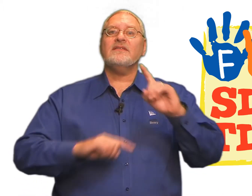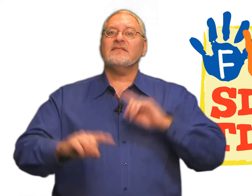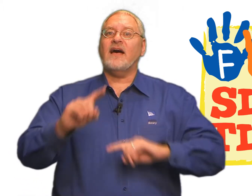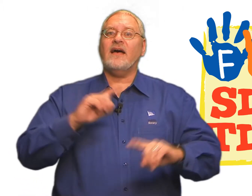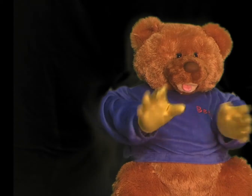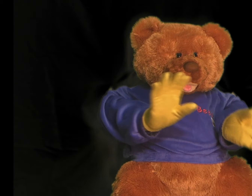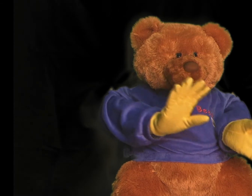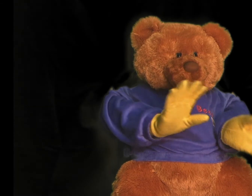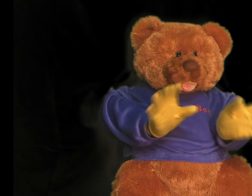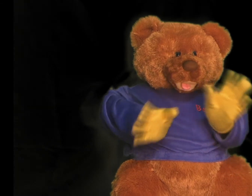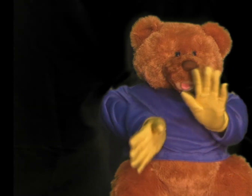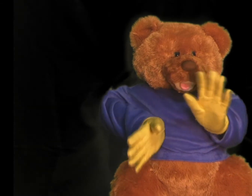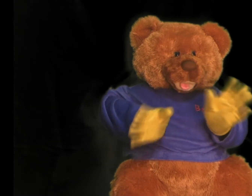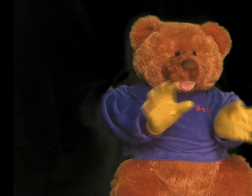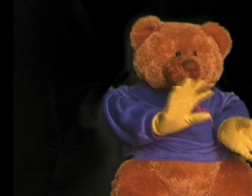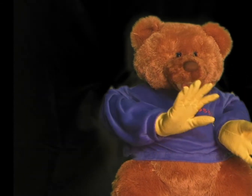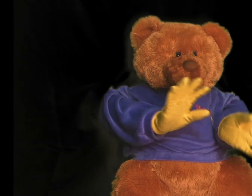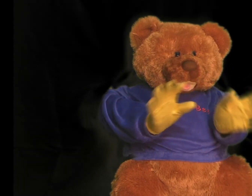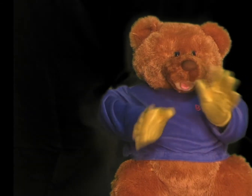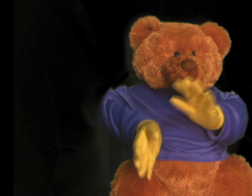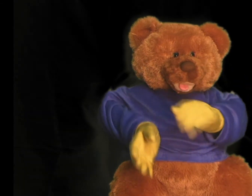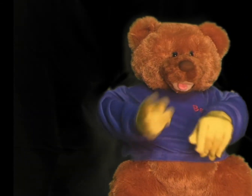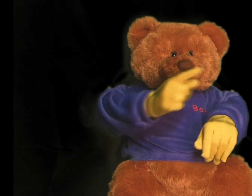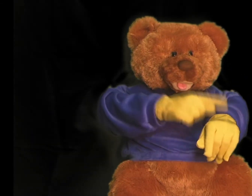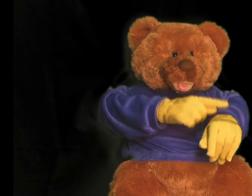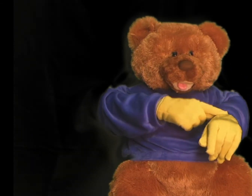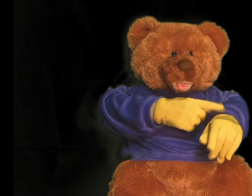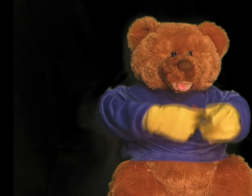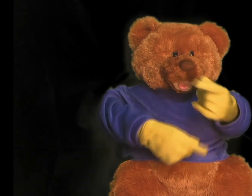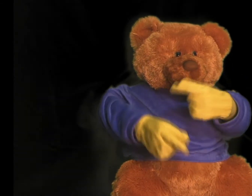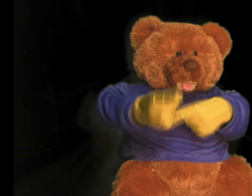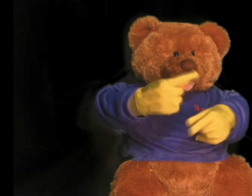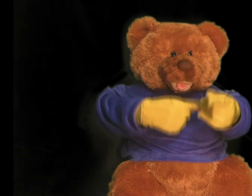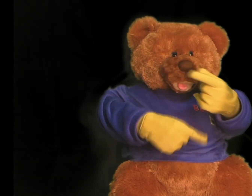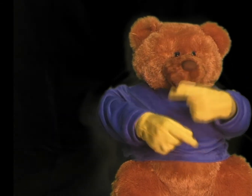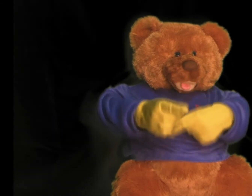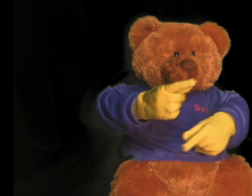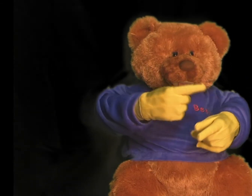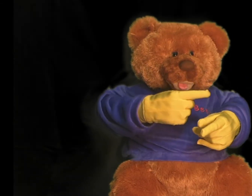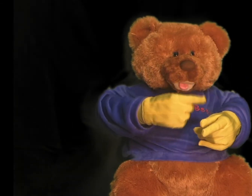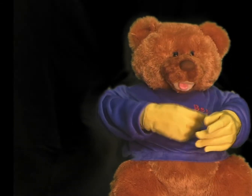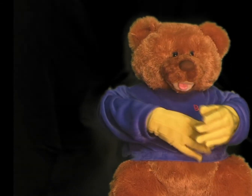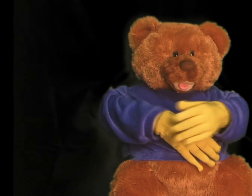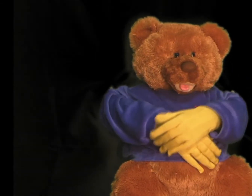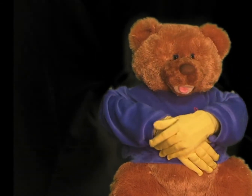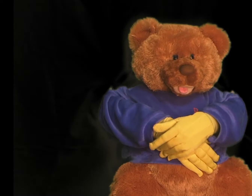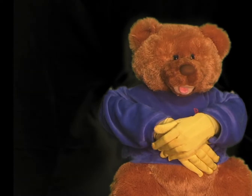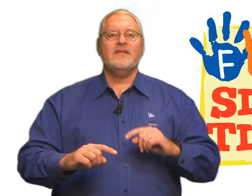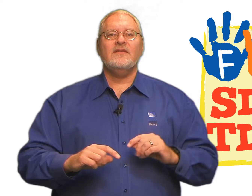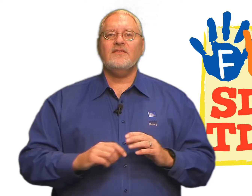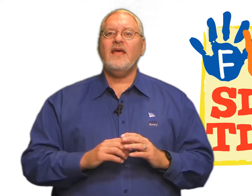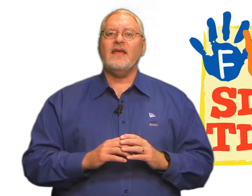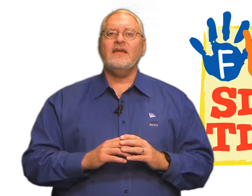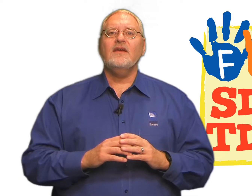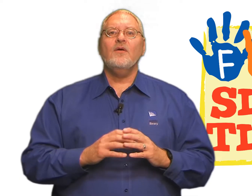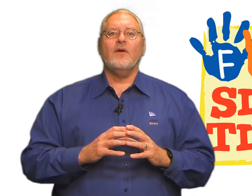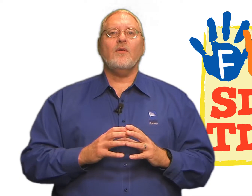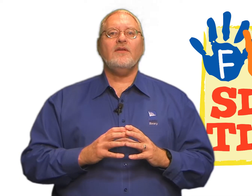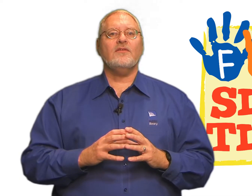a sign. Let's see what our hands can say. It's time to learn a sign. Today, we're going to